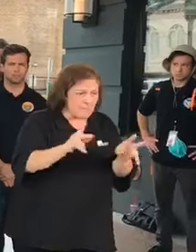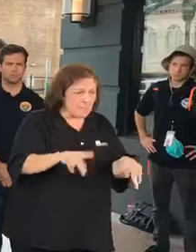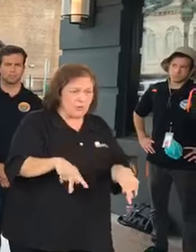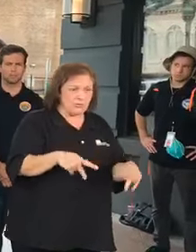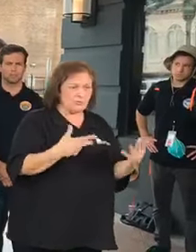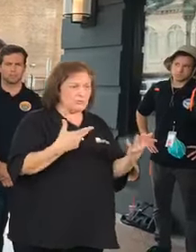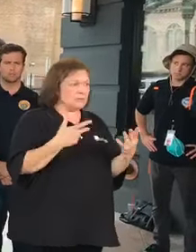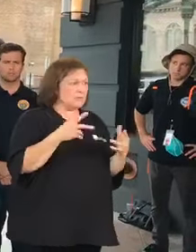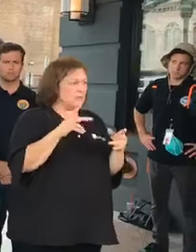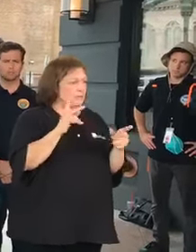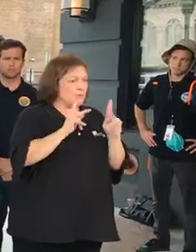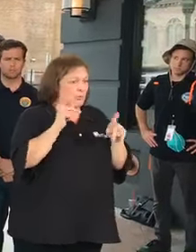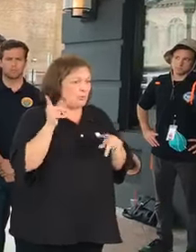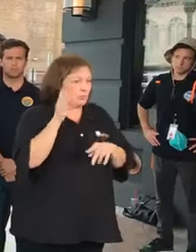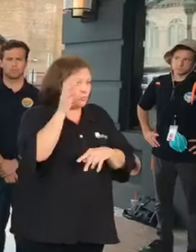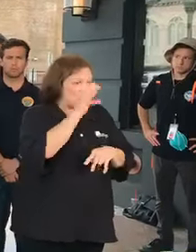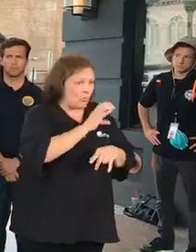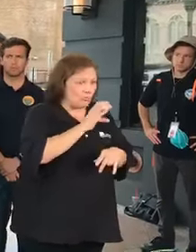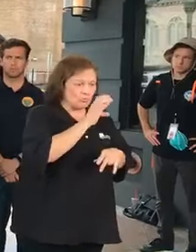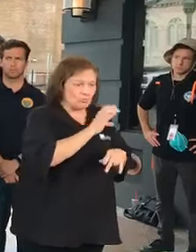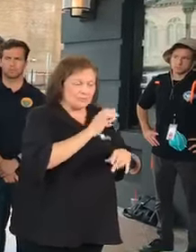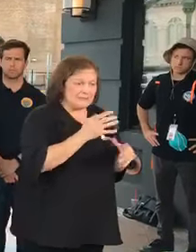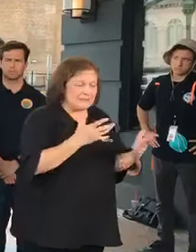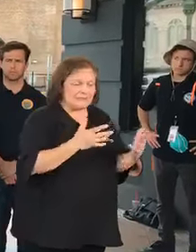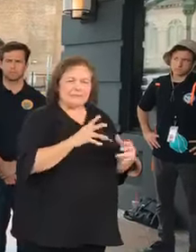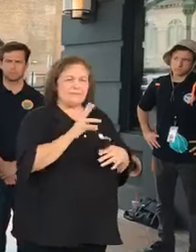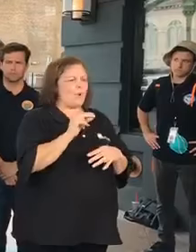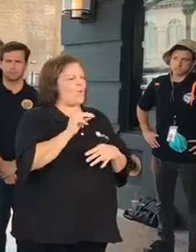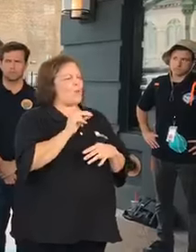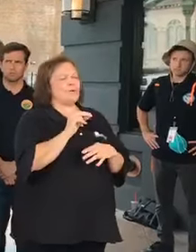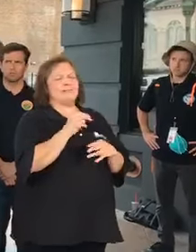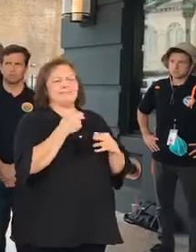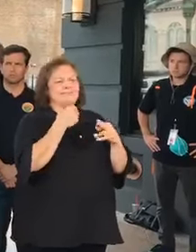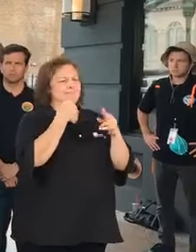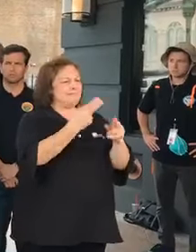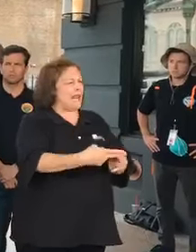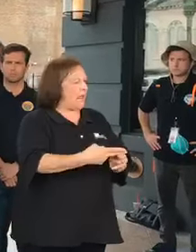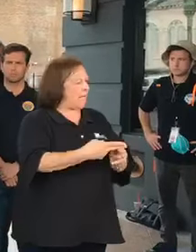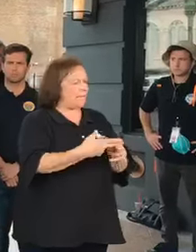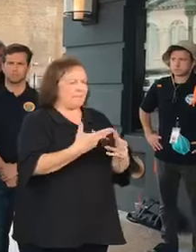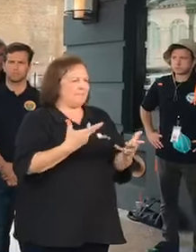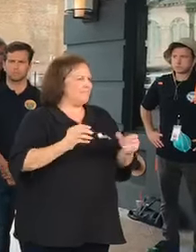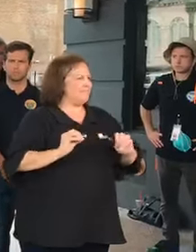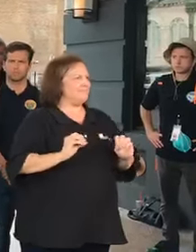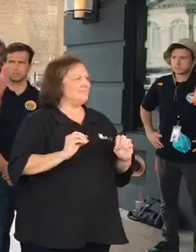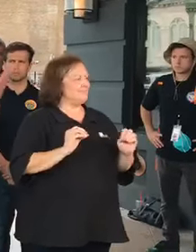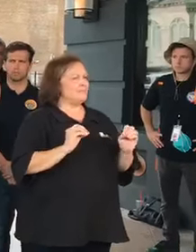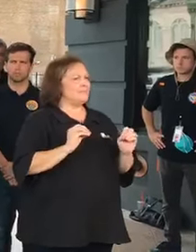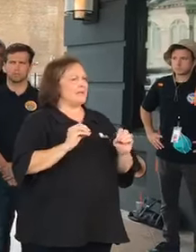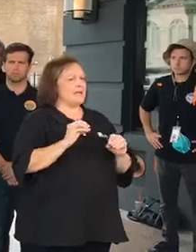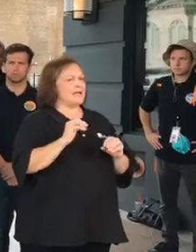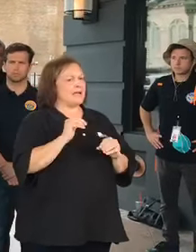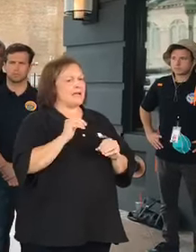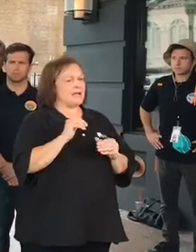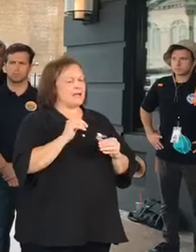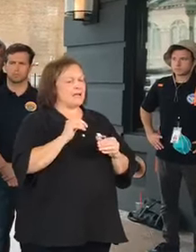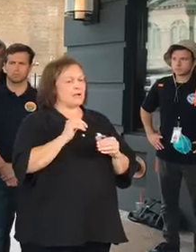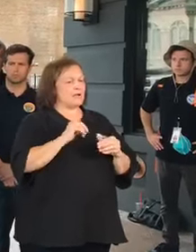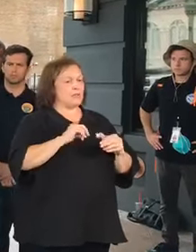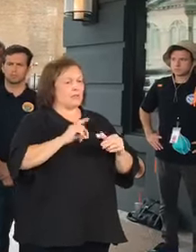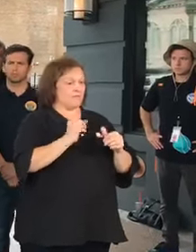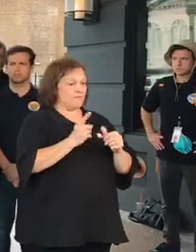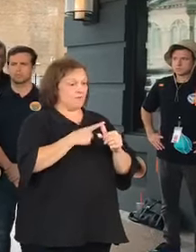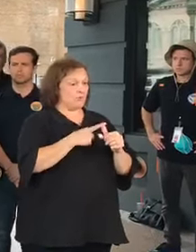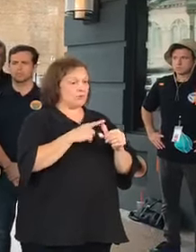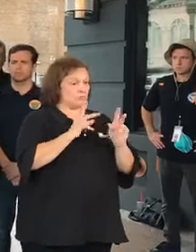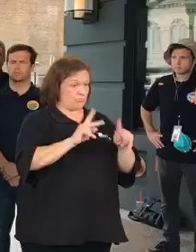of the people you are searching for inside? Any names that get released will obviously, in the first case of the person we